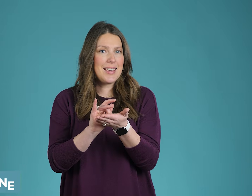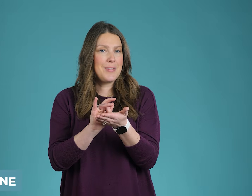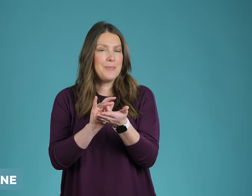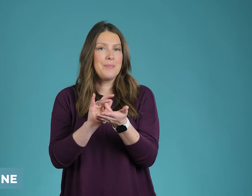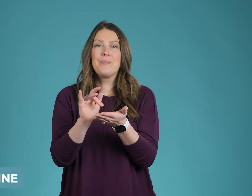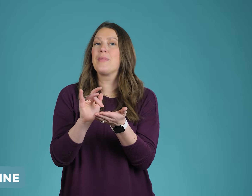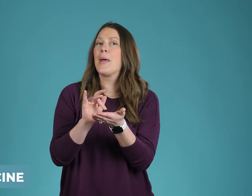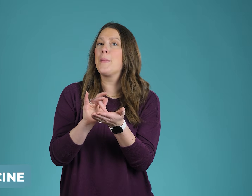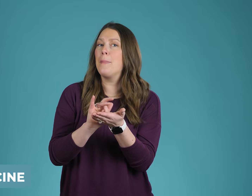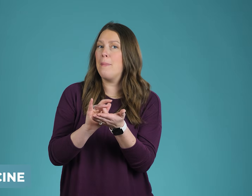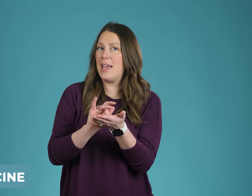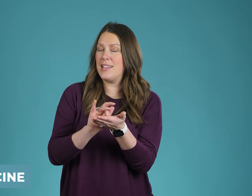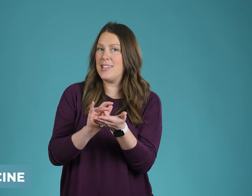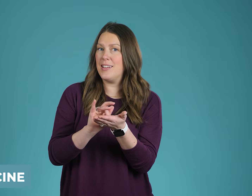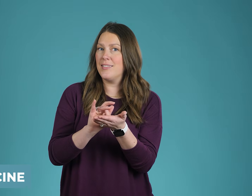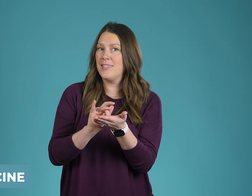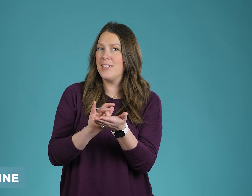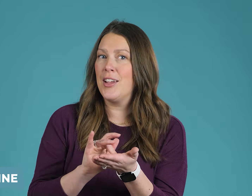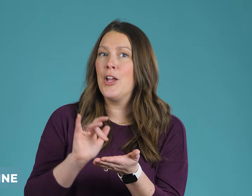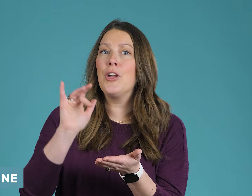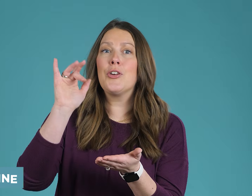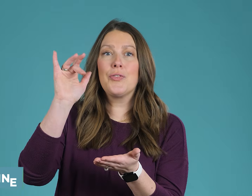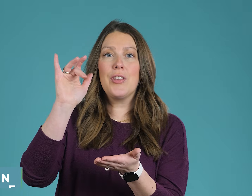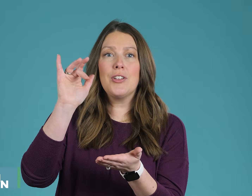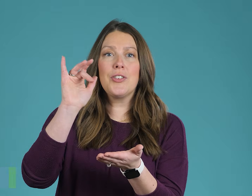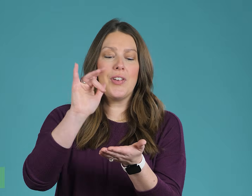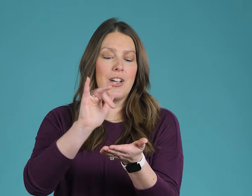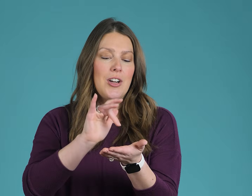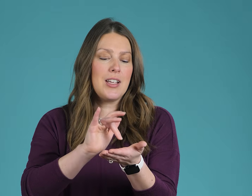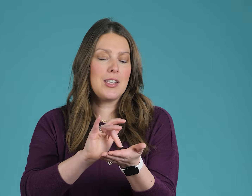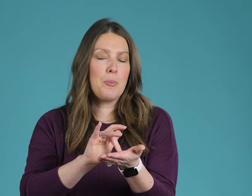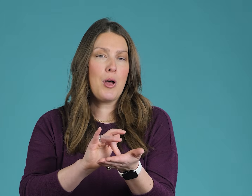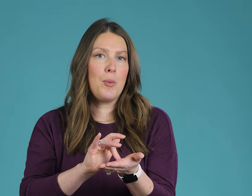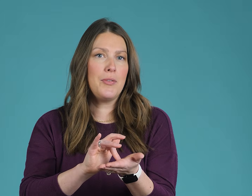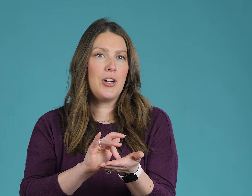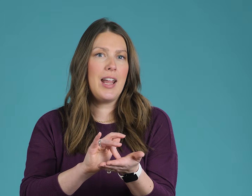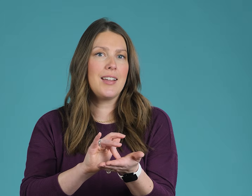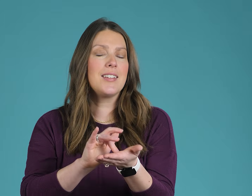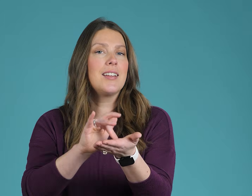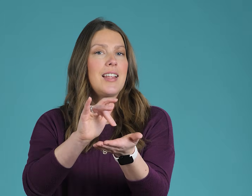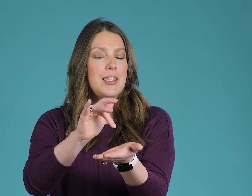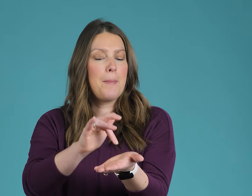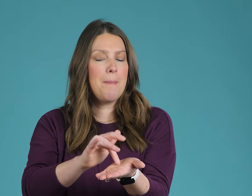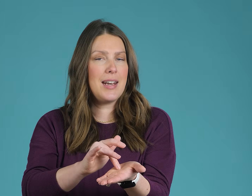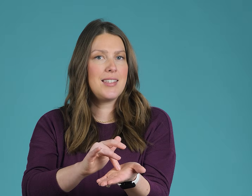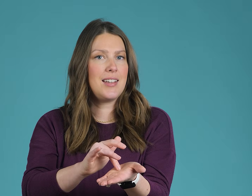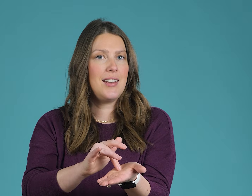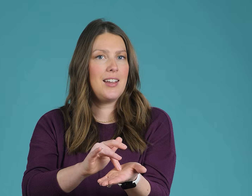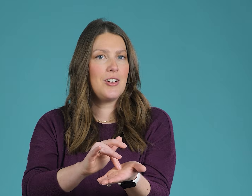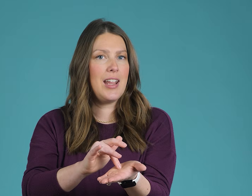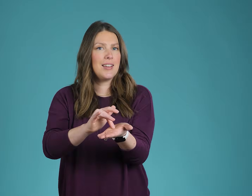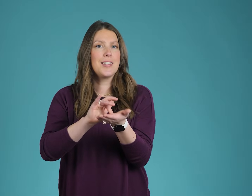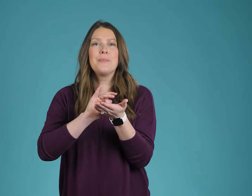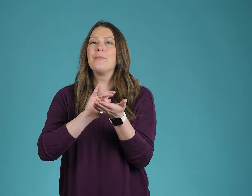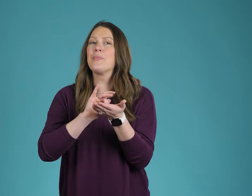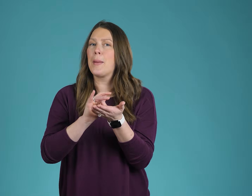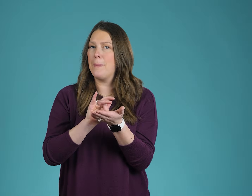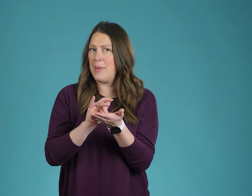Medicine. Medicine. Your feeler finger is in the palm of your hand, like the medicine in your hand.